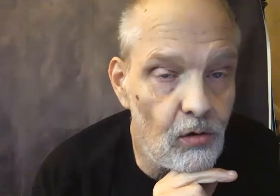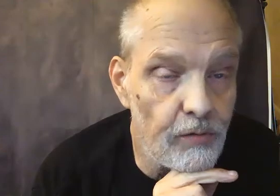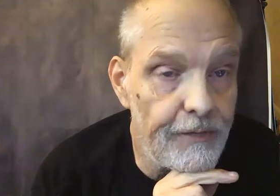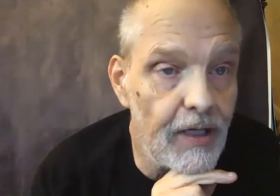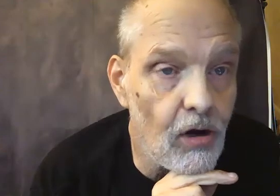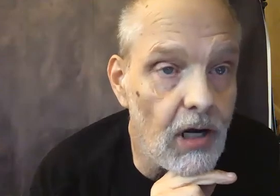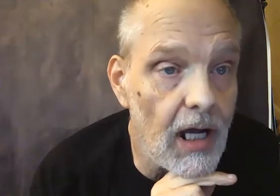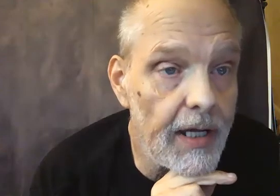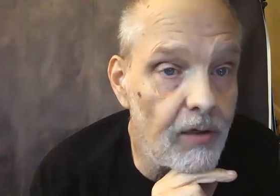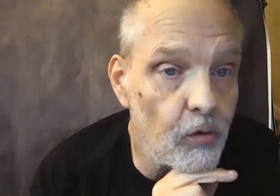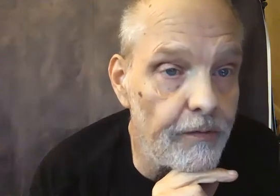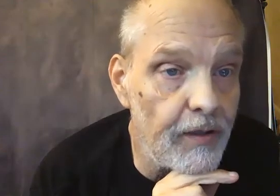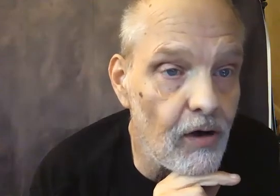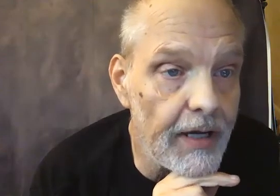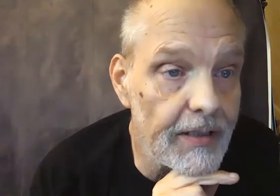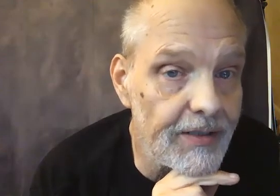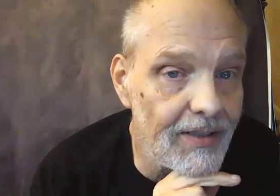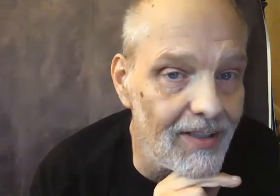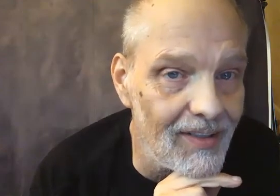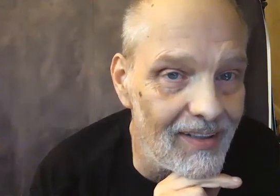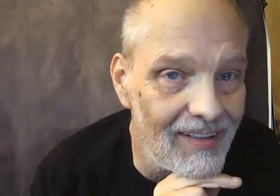or VRI or VRS.